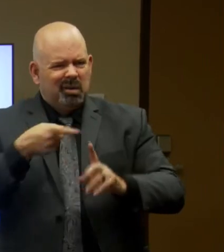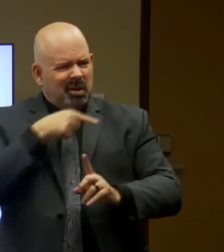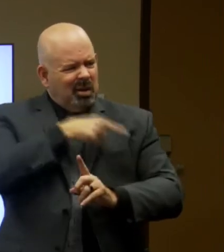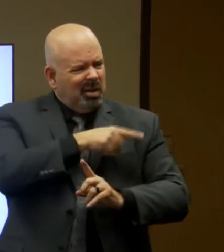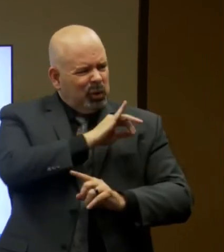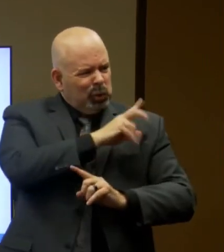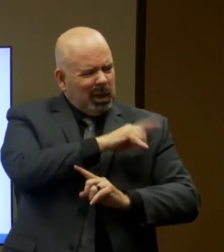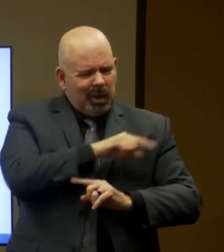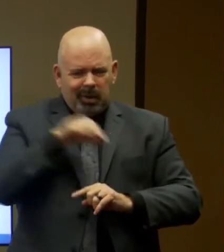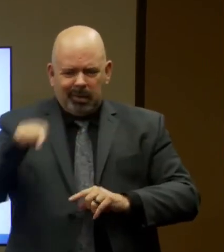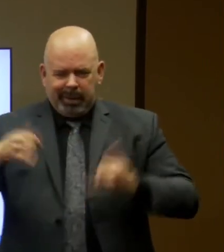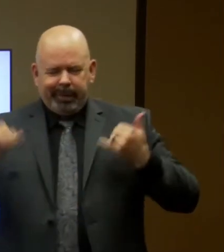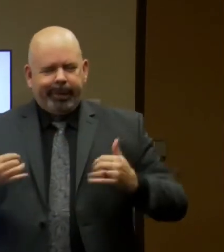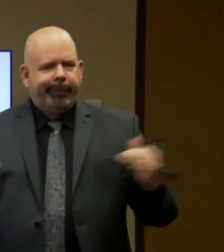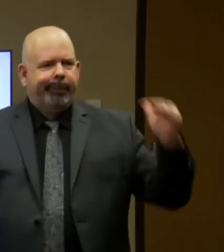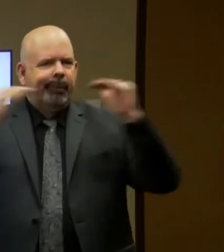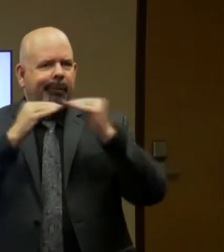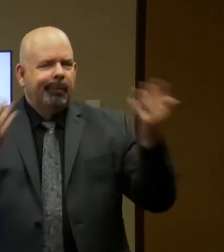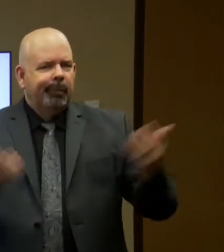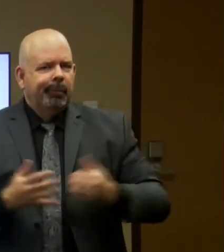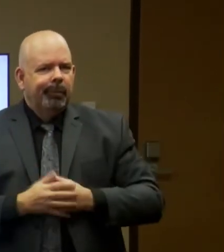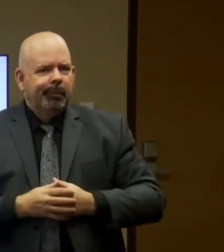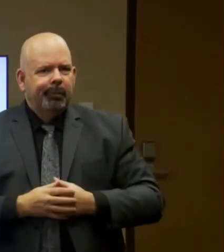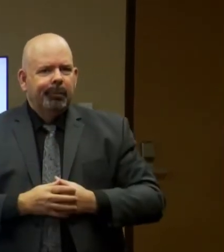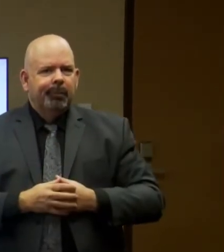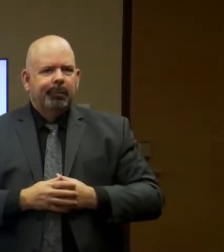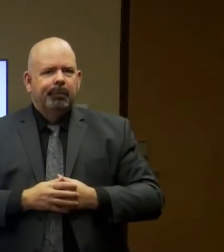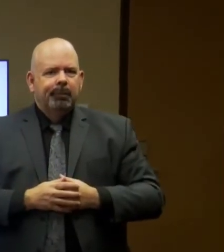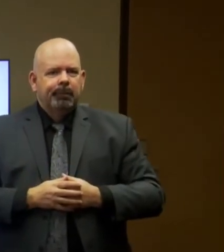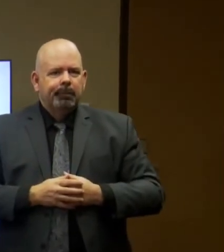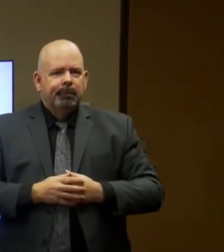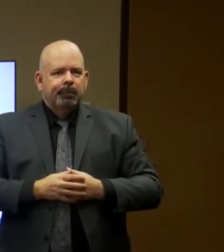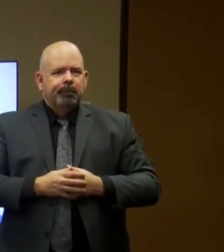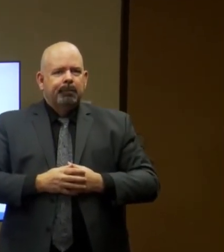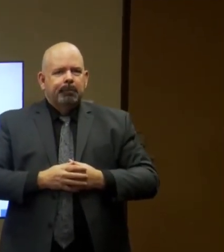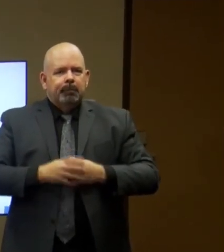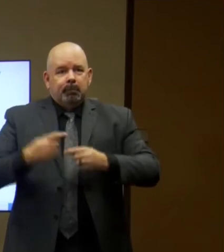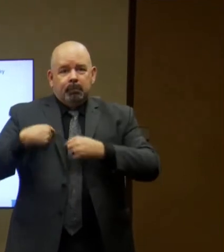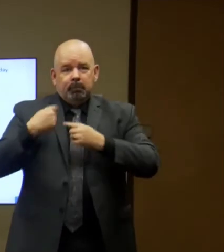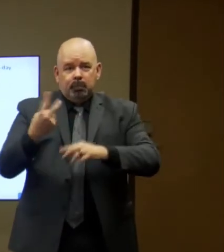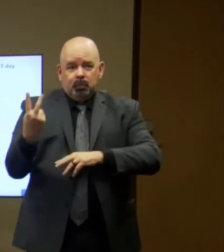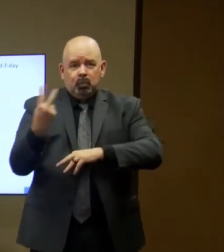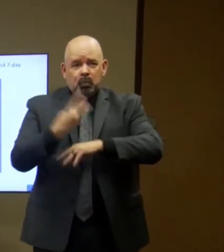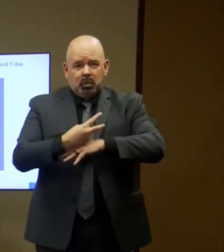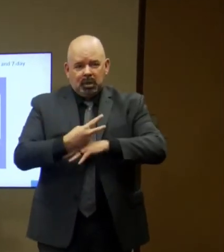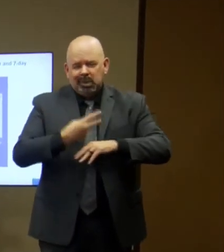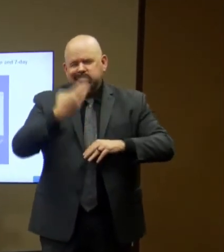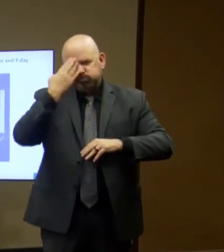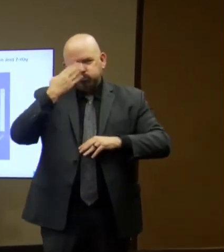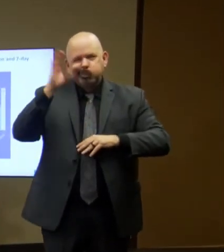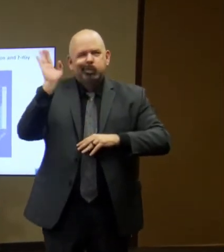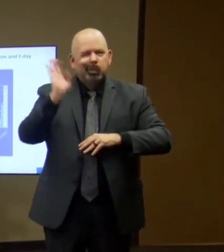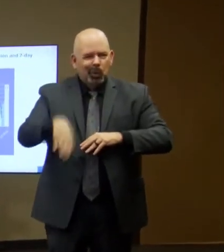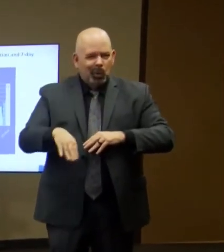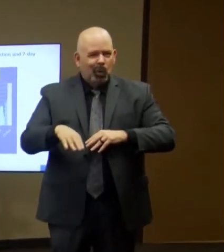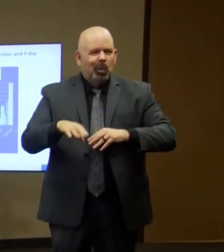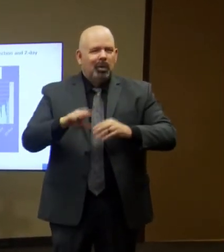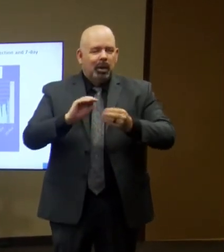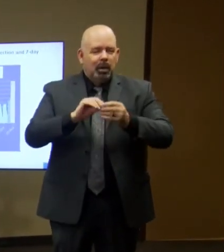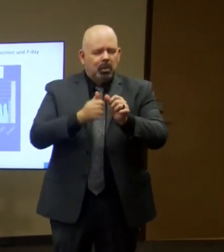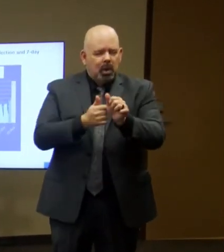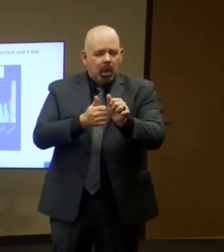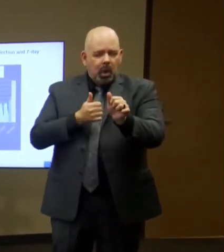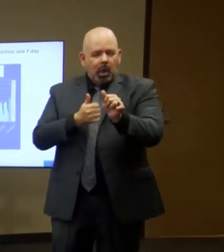The last few days, again, we know that there's some delayed reporting, and so those numbers start to fill in. But again, extremely